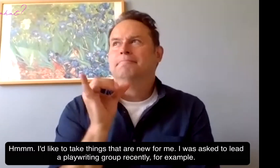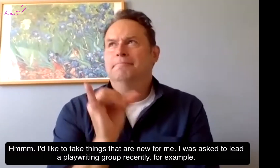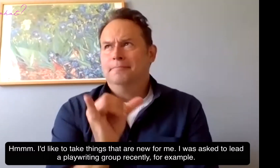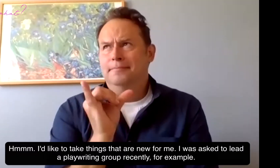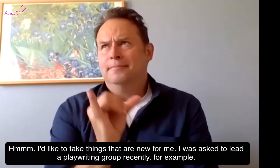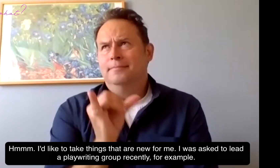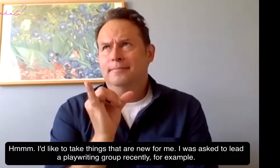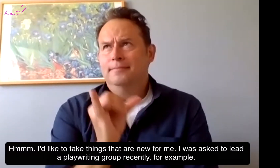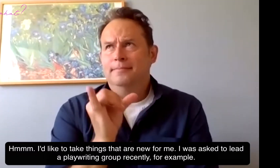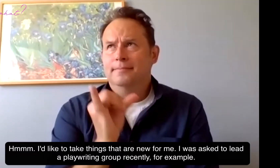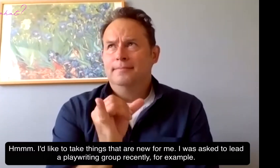Hmm.